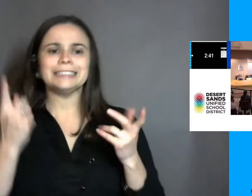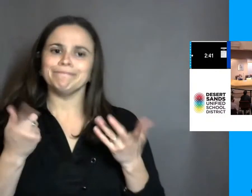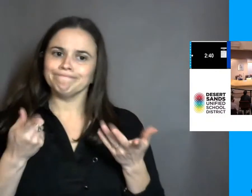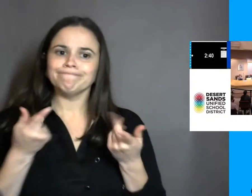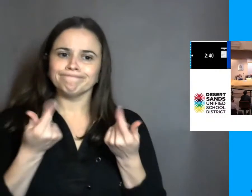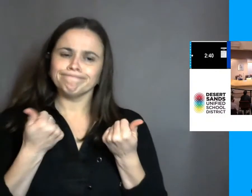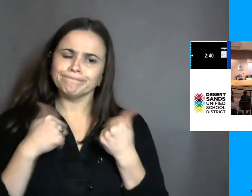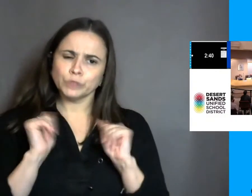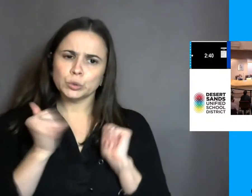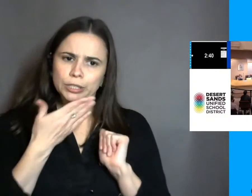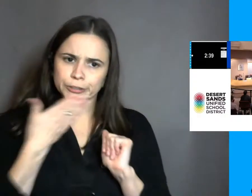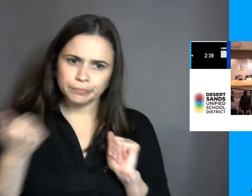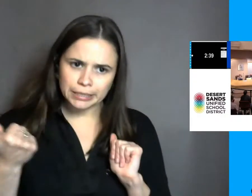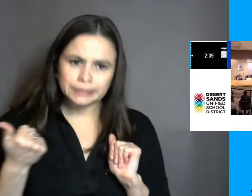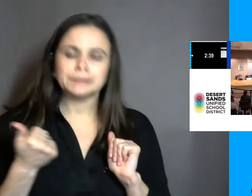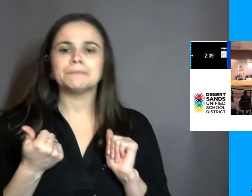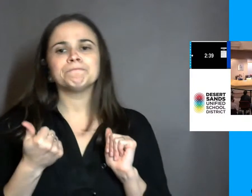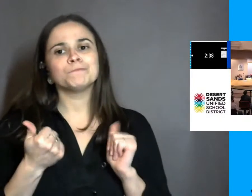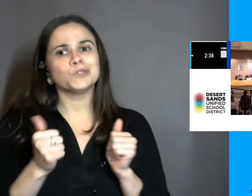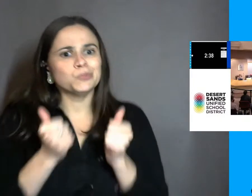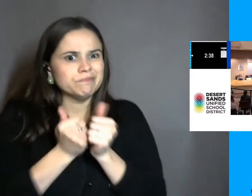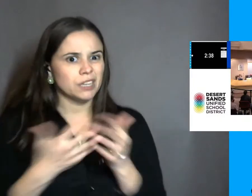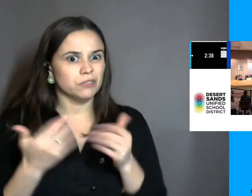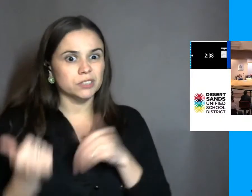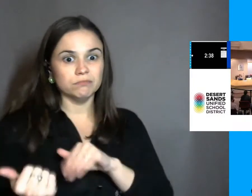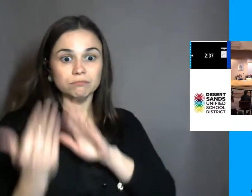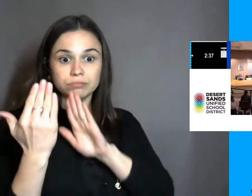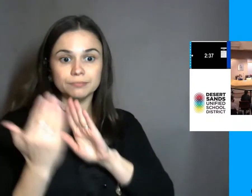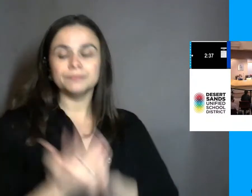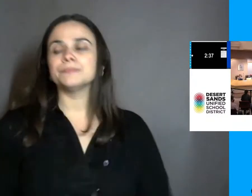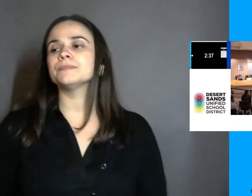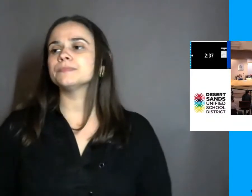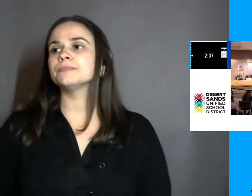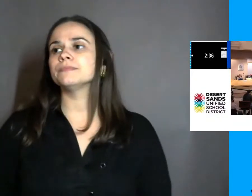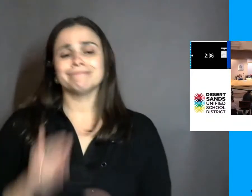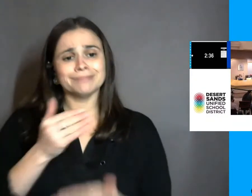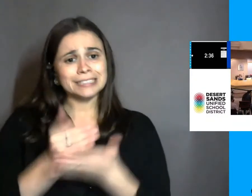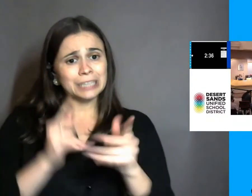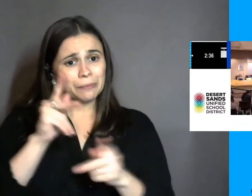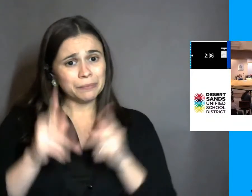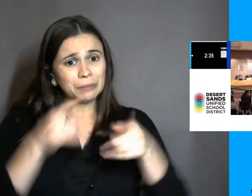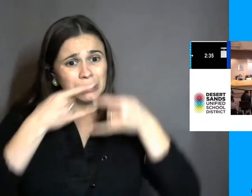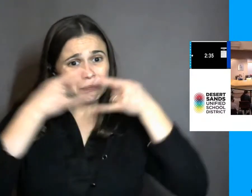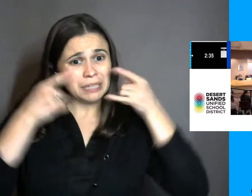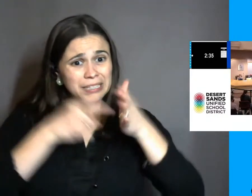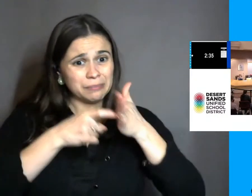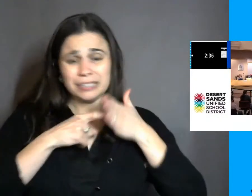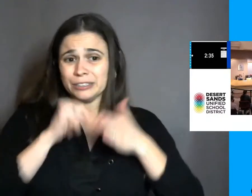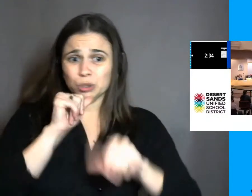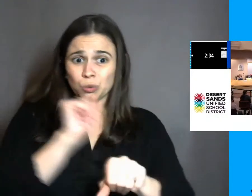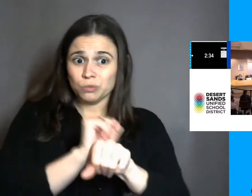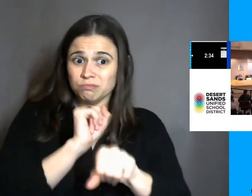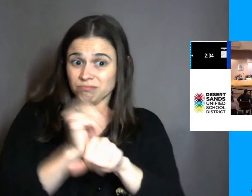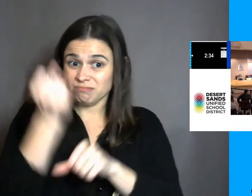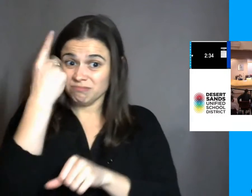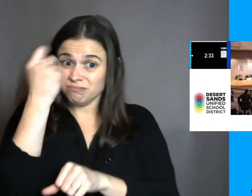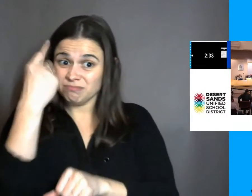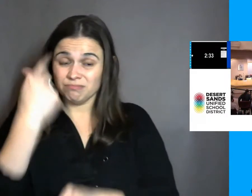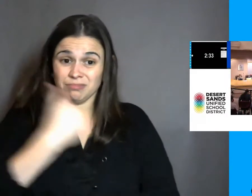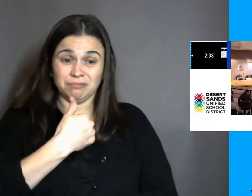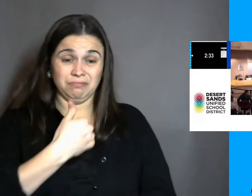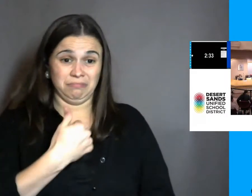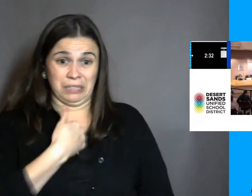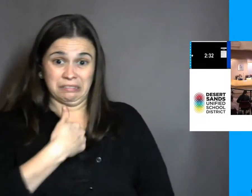can with what we've been faced with. While some may not believe the mask mandate work, I have had less sickness come through our